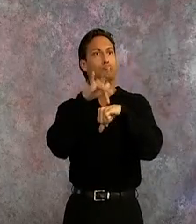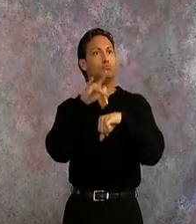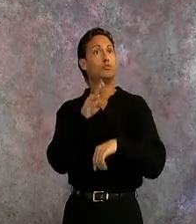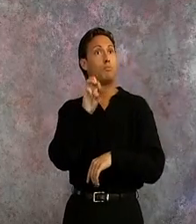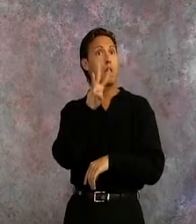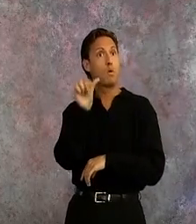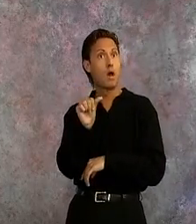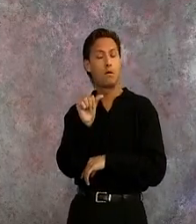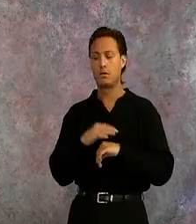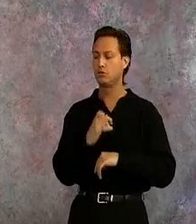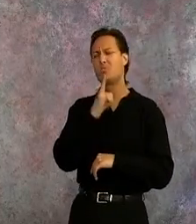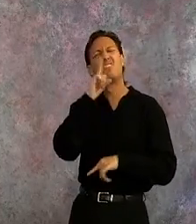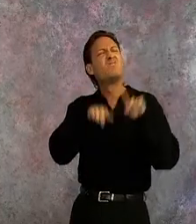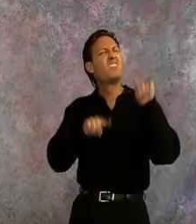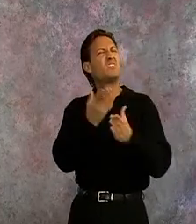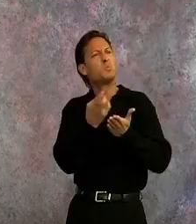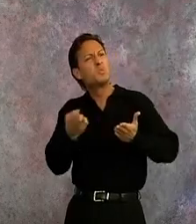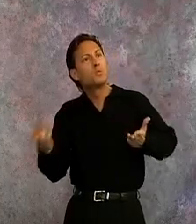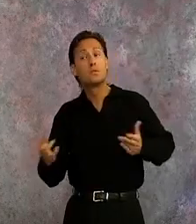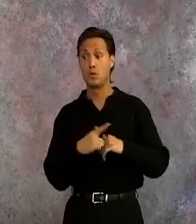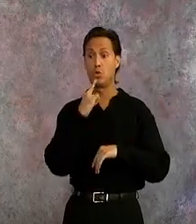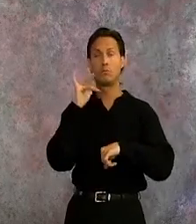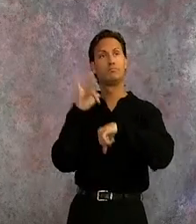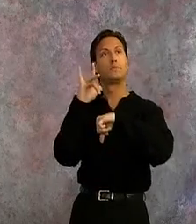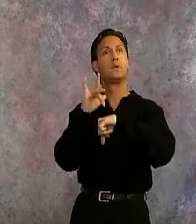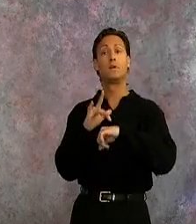other sources. Utilize your Centers for Independent Living and